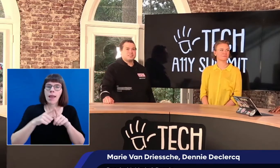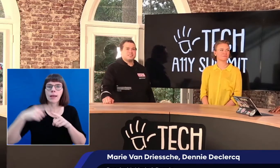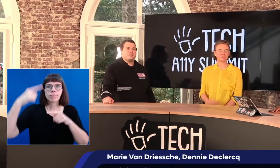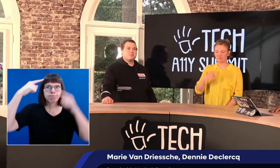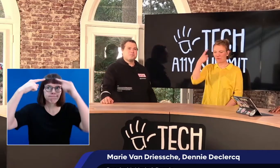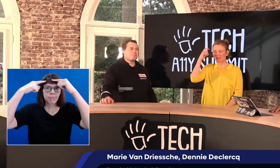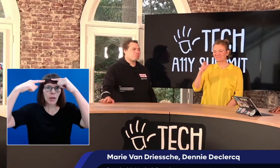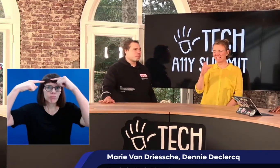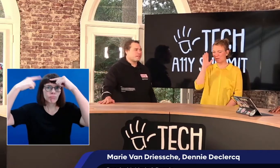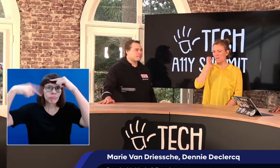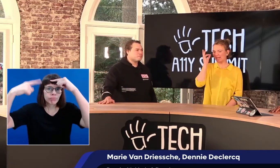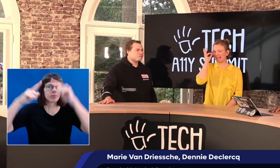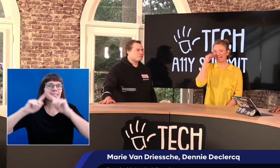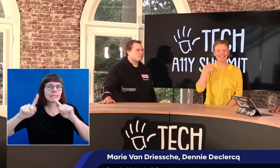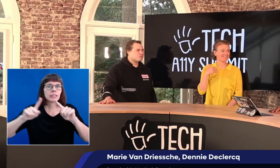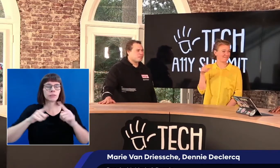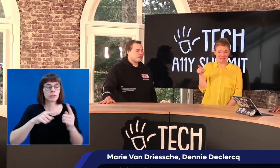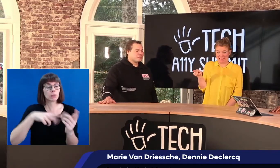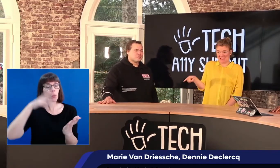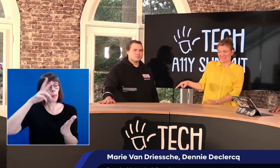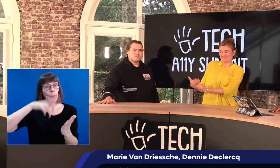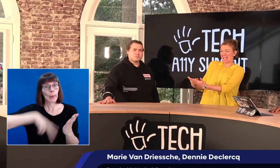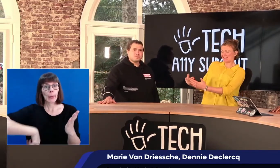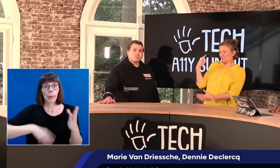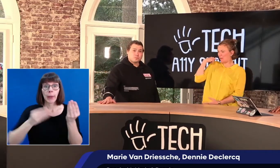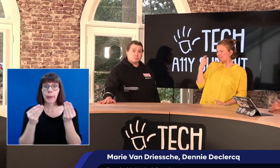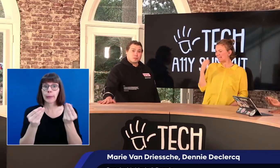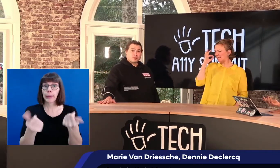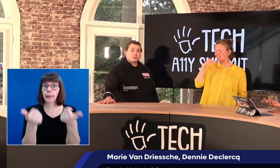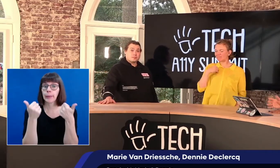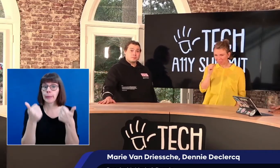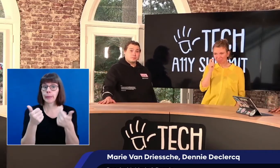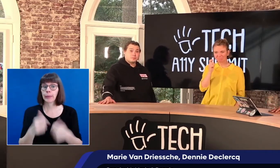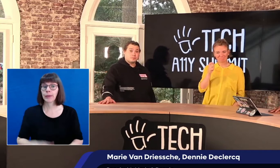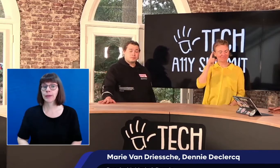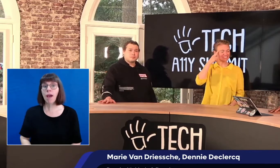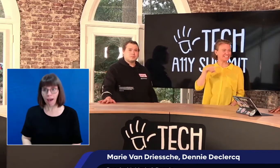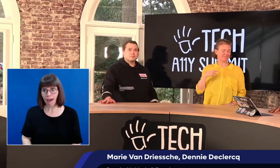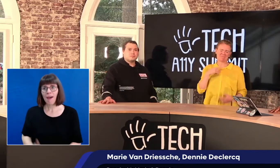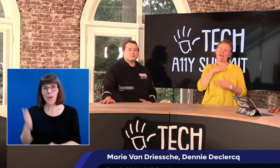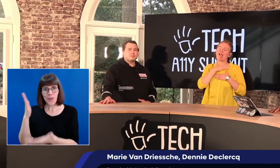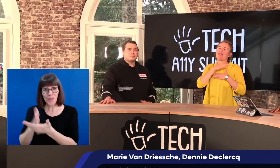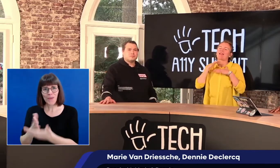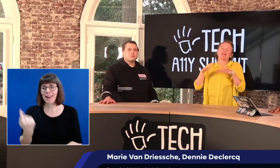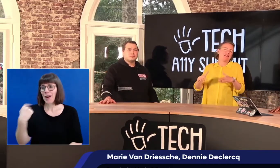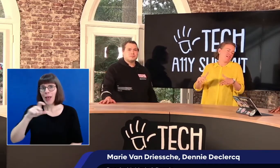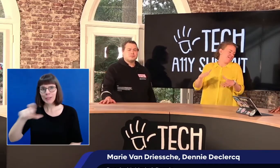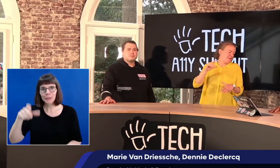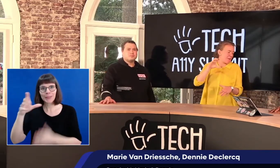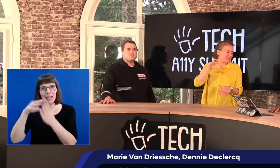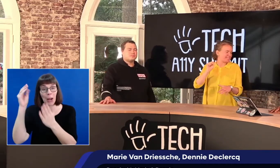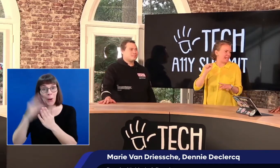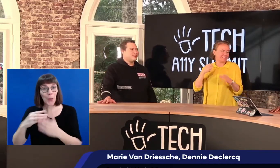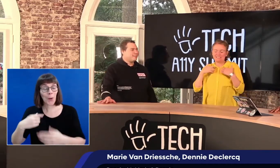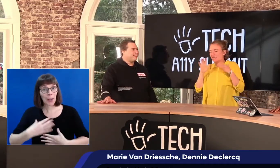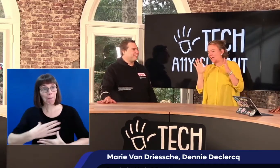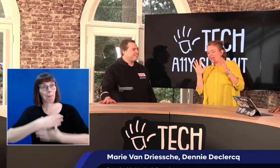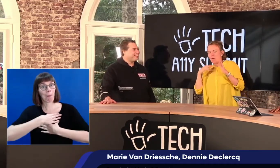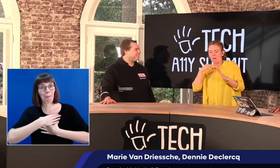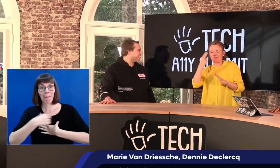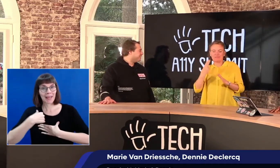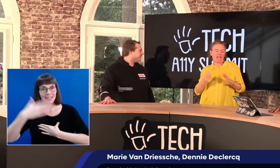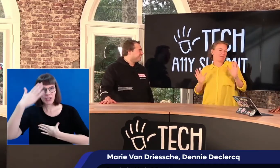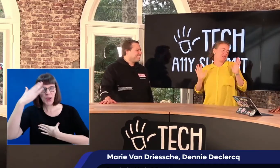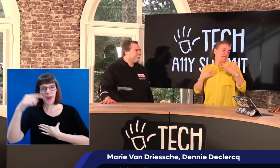Comic Sans. Exactly. Actually, I learned that just last week, that's a fact. I was pretty surprised because I didn't know that, because I personally hate